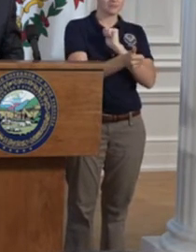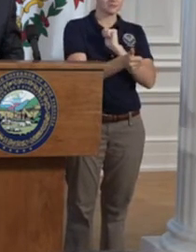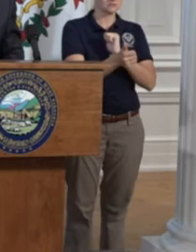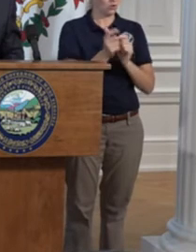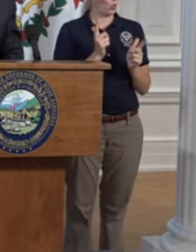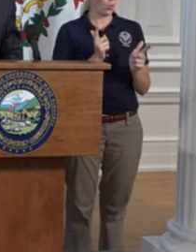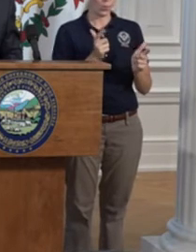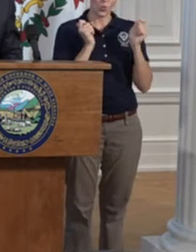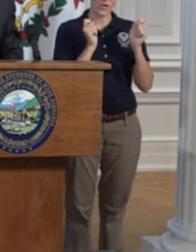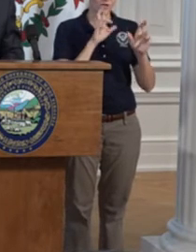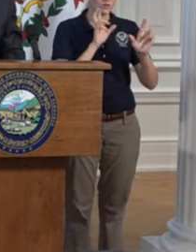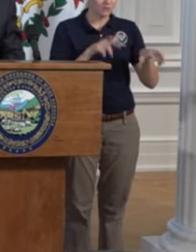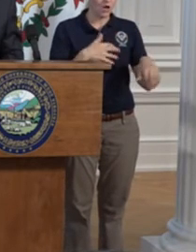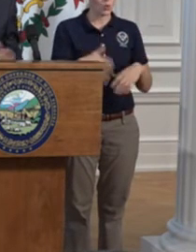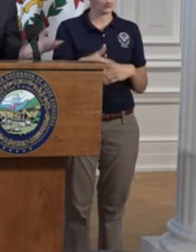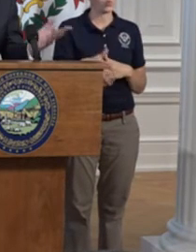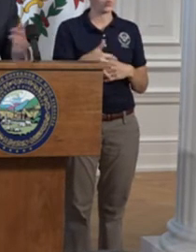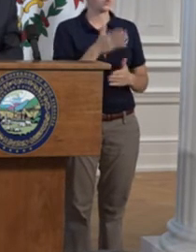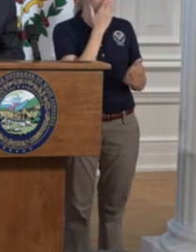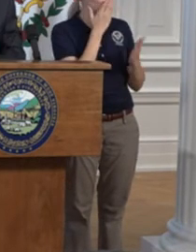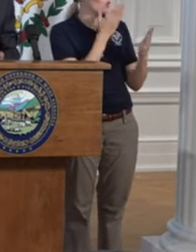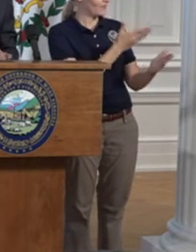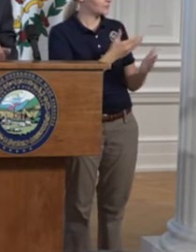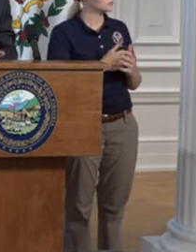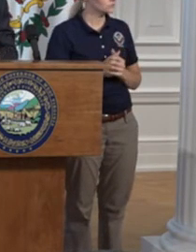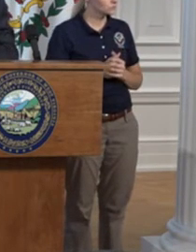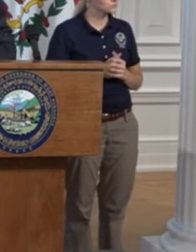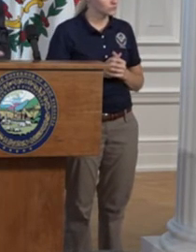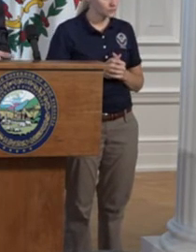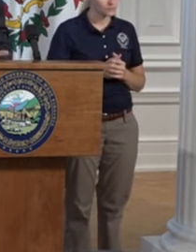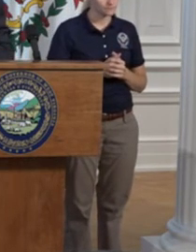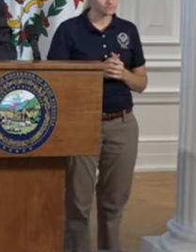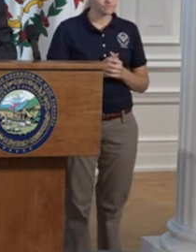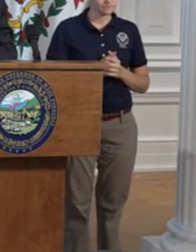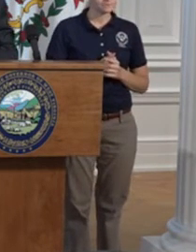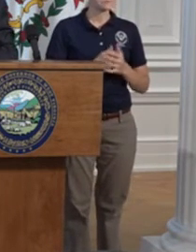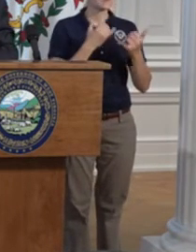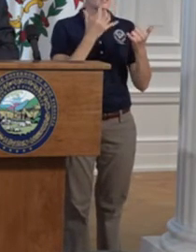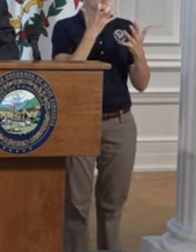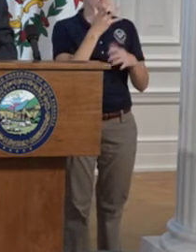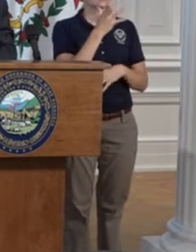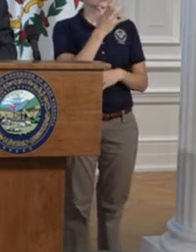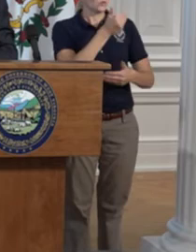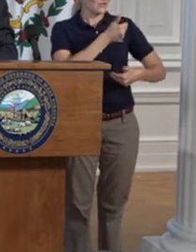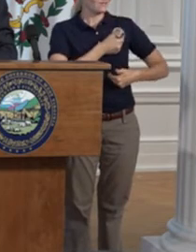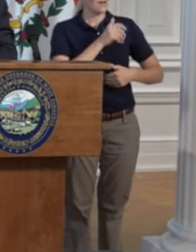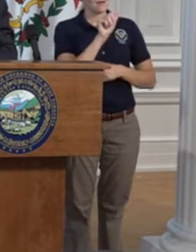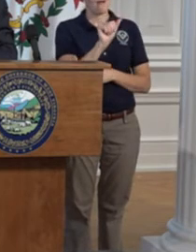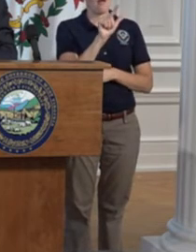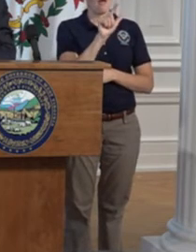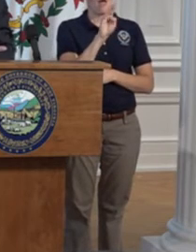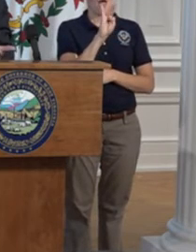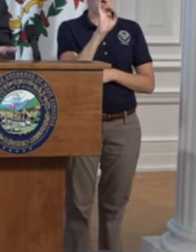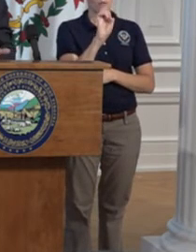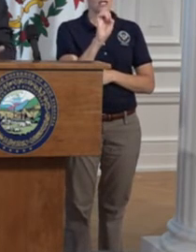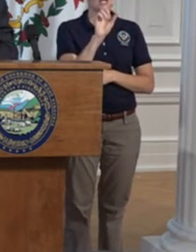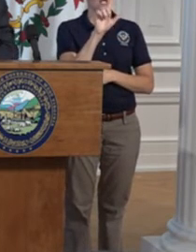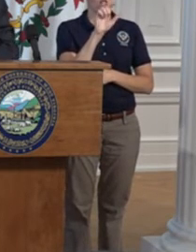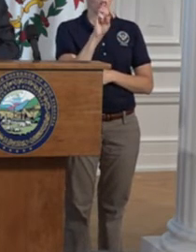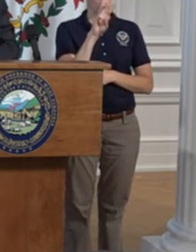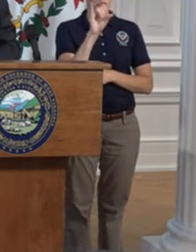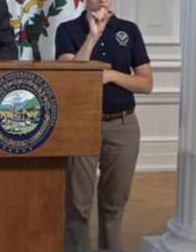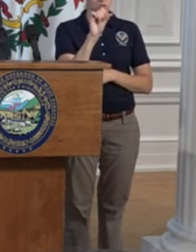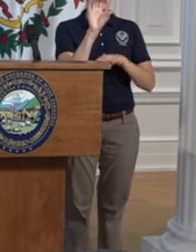and I just really want to thank him. This time, I'd like to invite Albie Lewis. He's been great to work with, representing